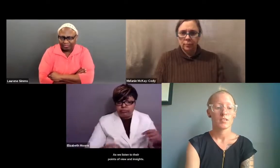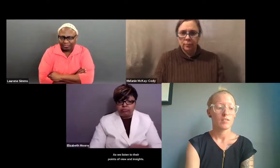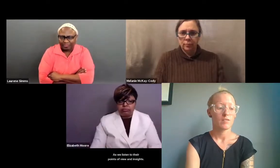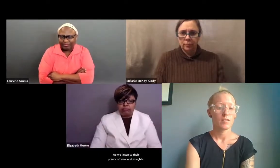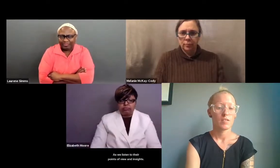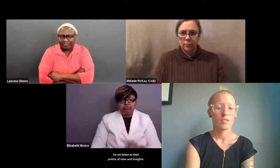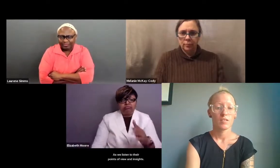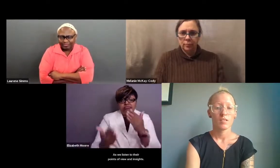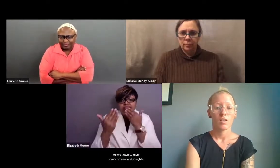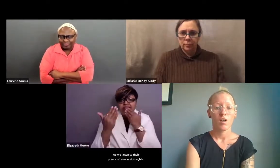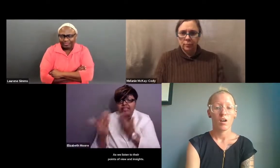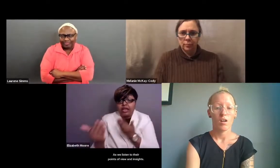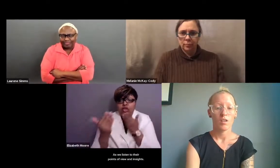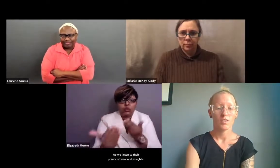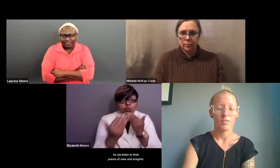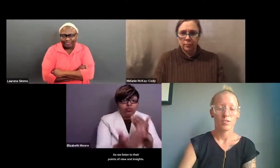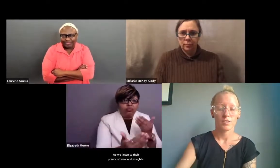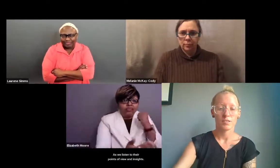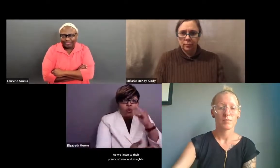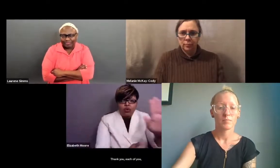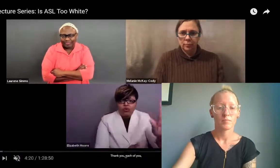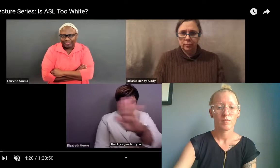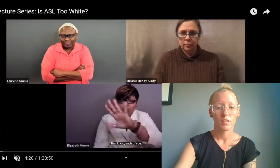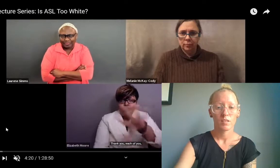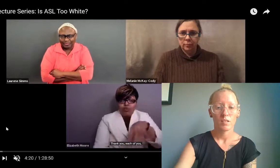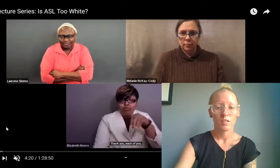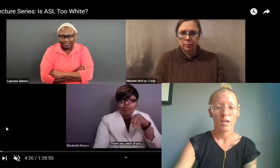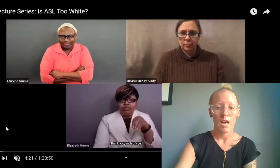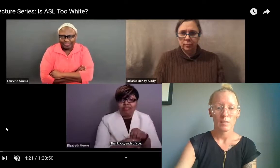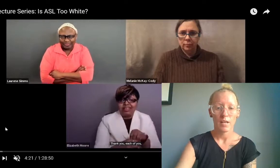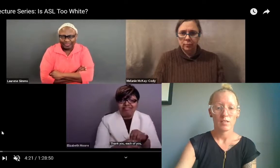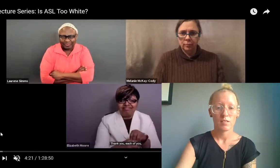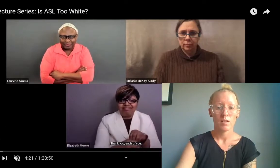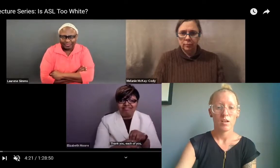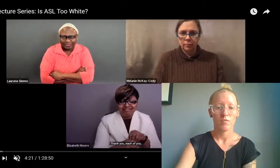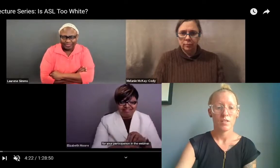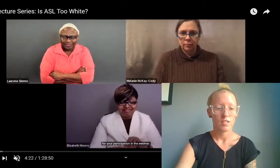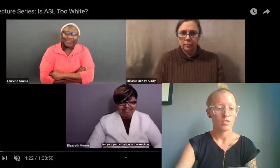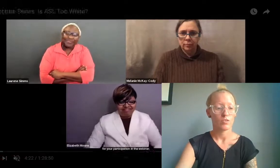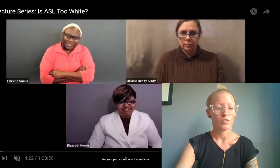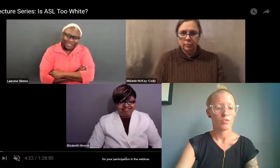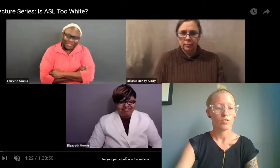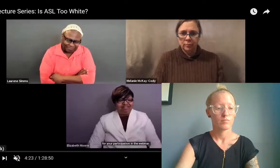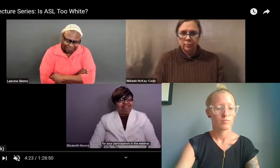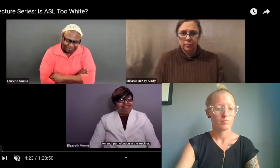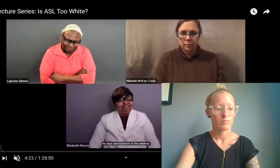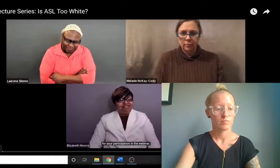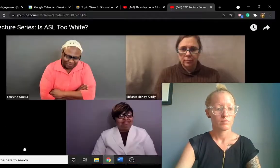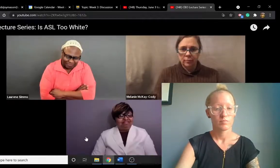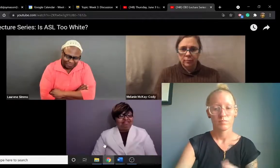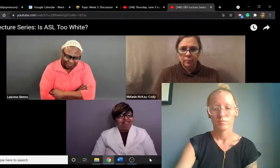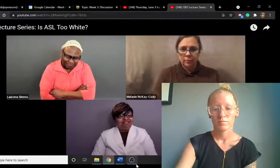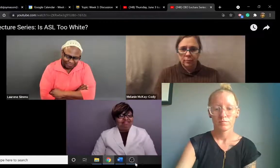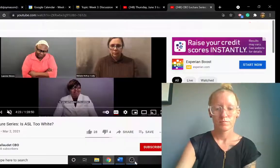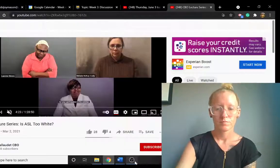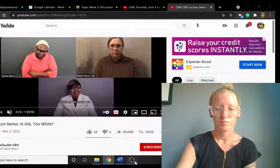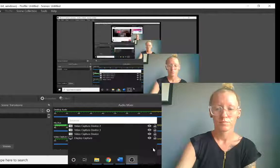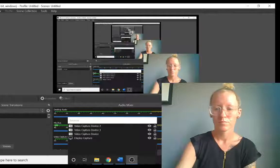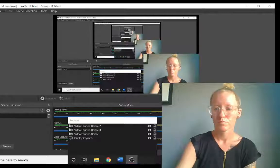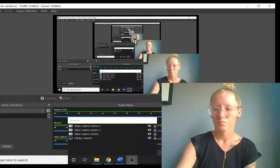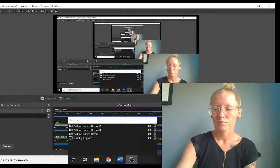to perceive all the different aspects of this issue.